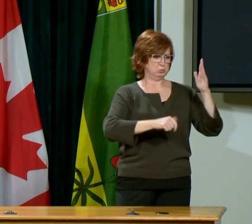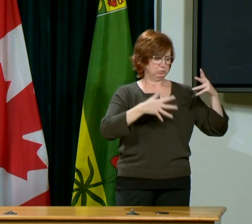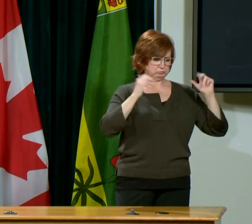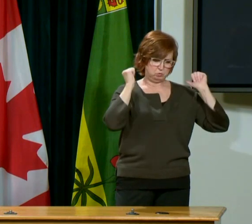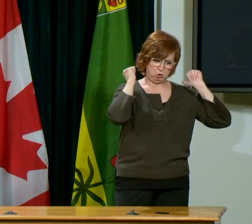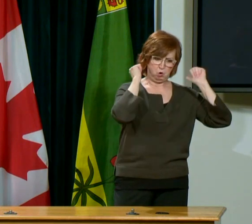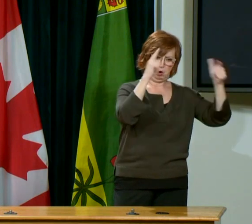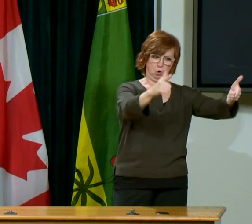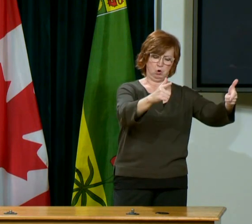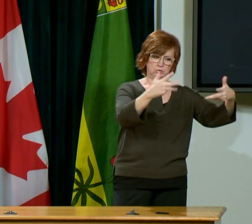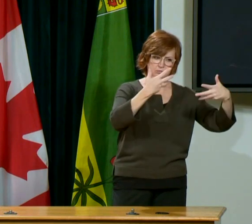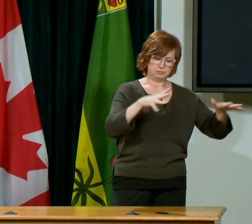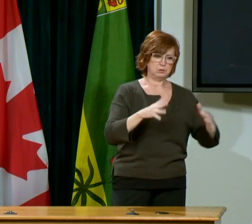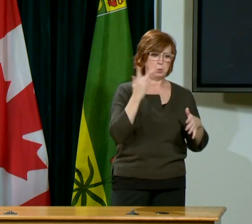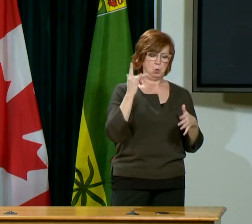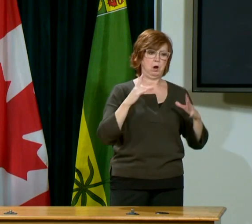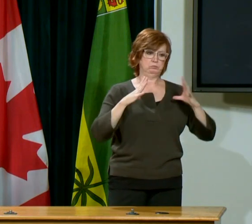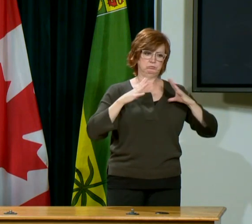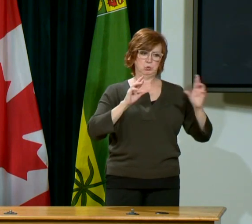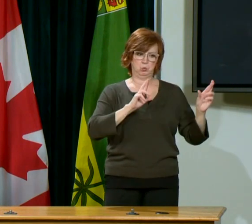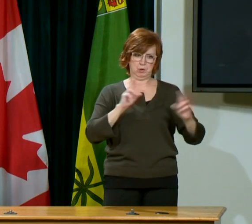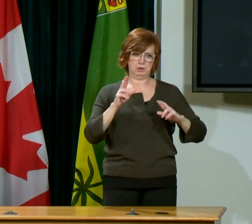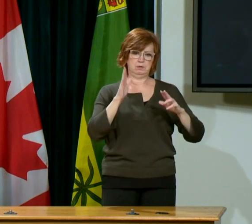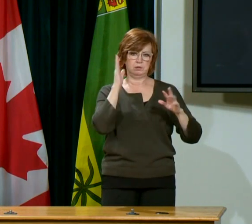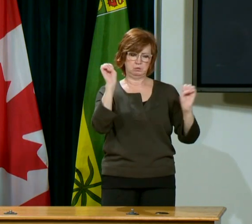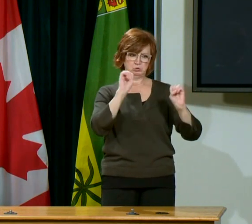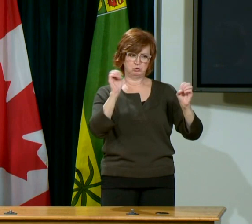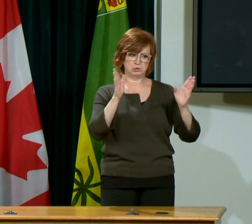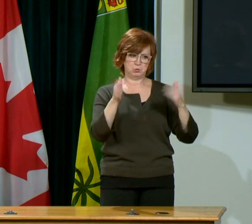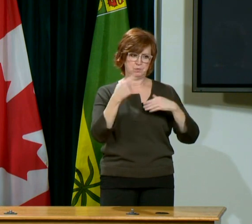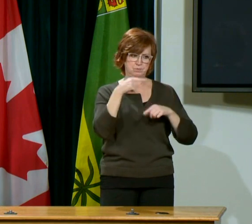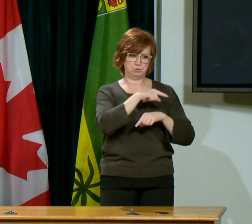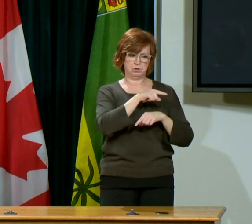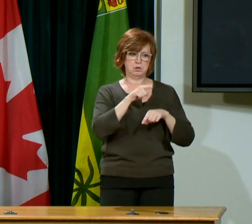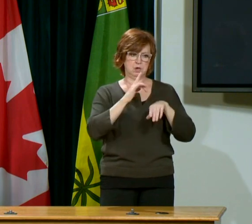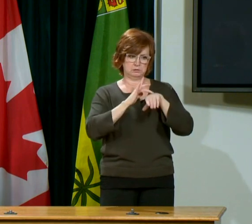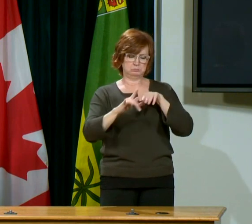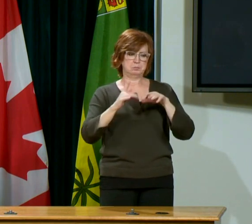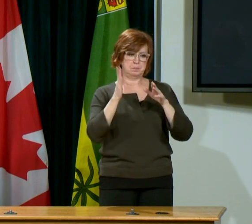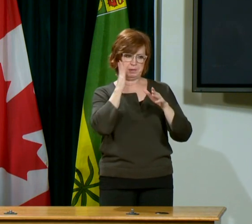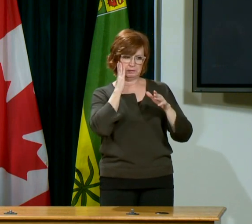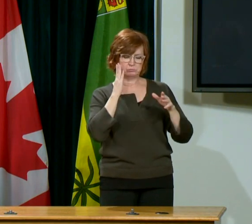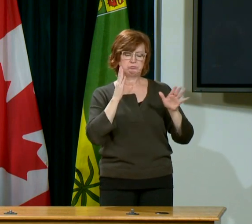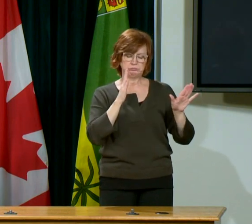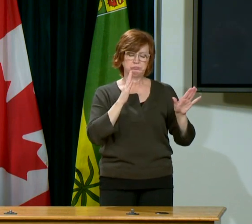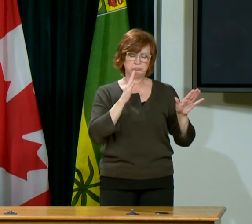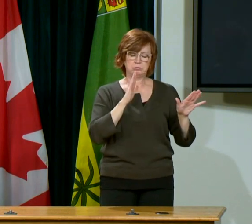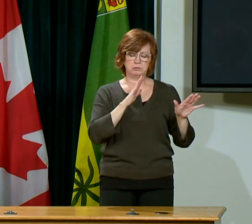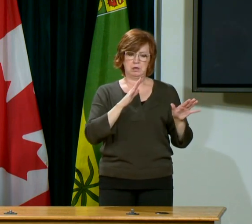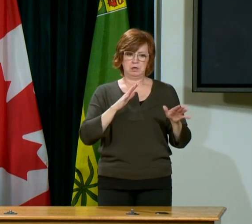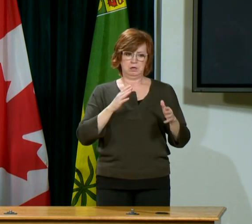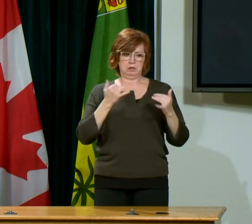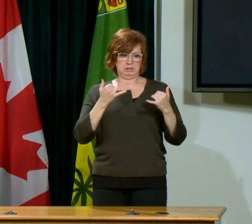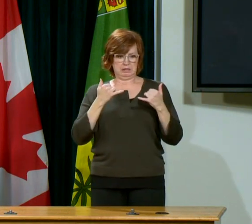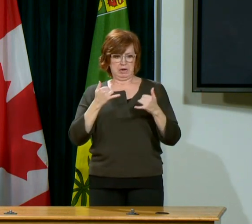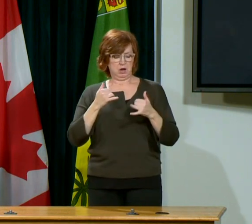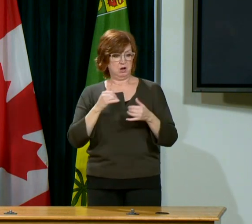capacity in the facilities. Because we're not exhibiting a high number of inpatient cases